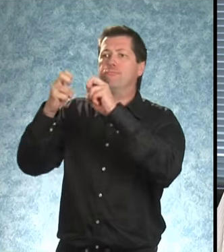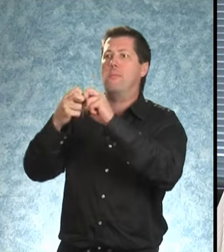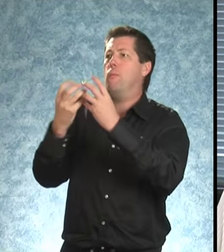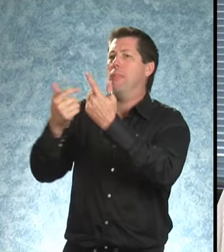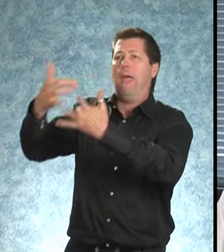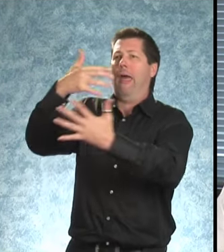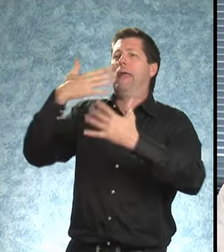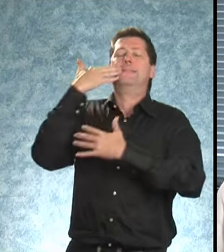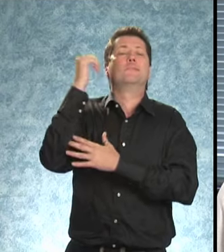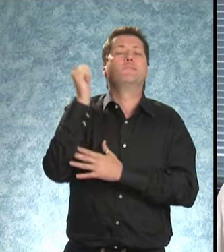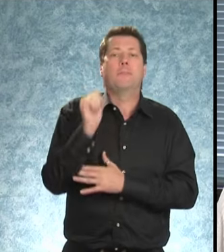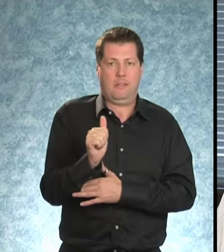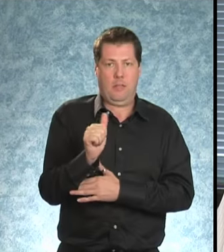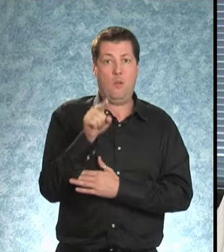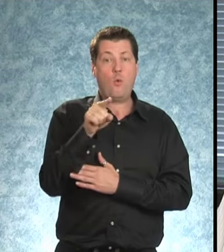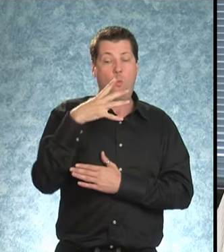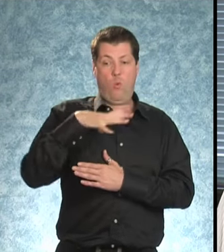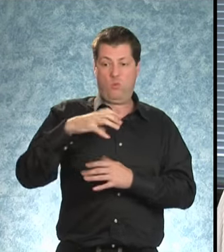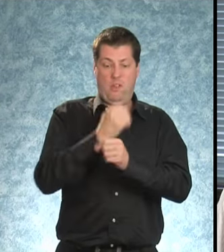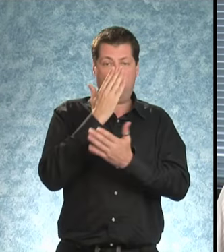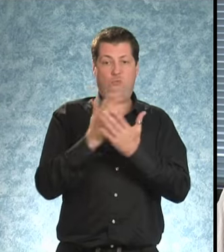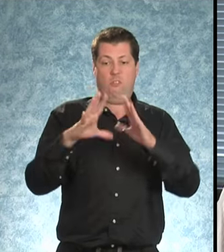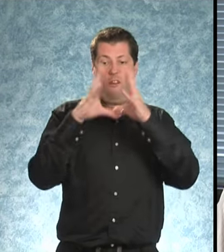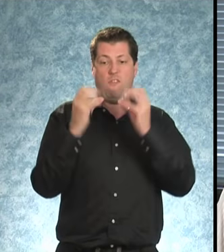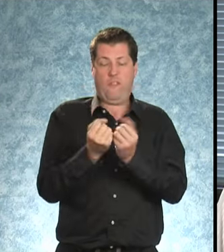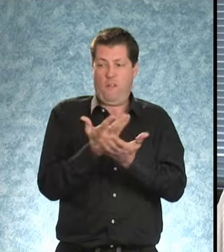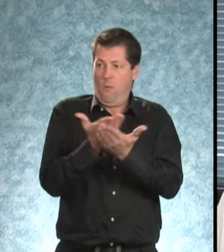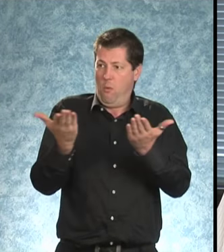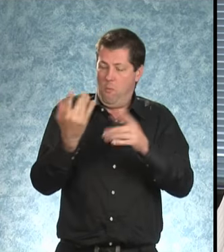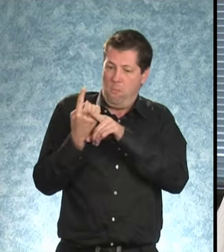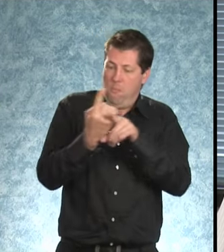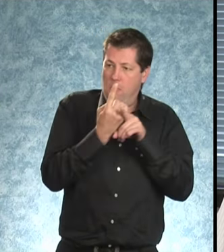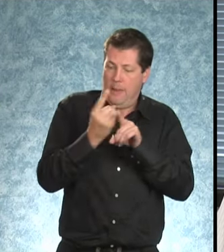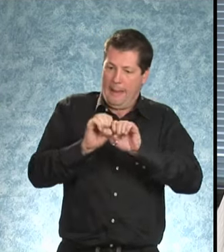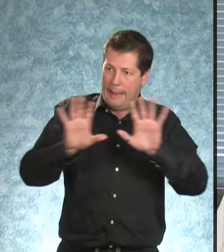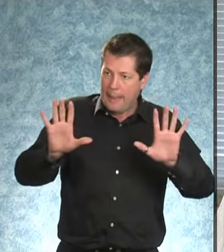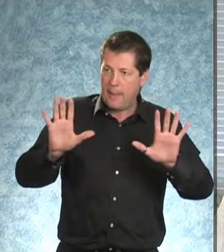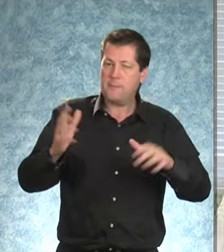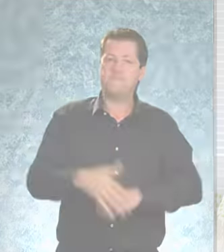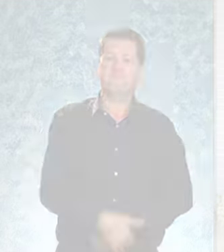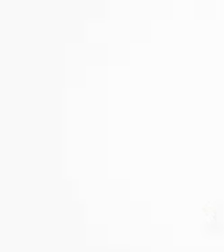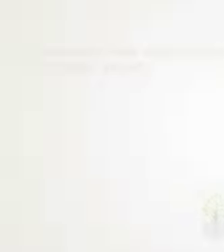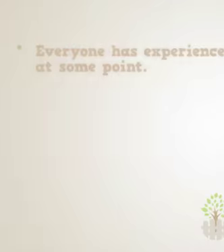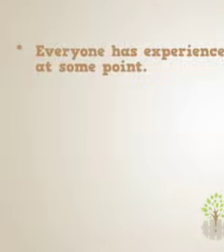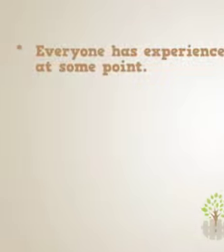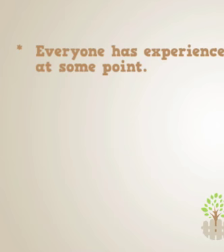So you just want to get everything out in the open and try and work through those issues as best you can.